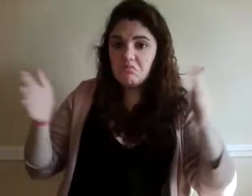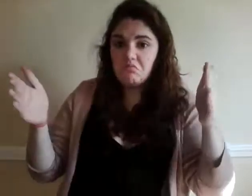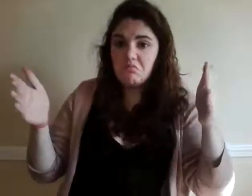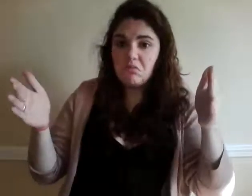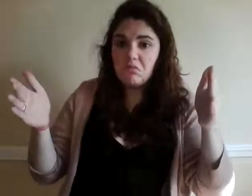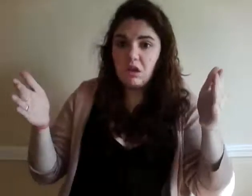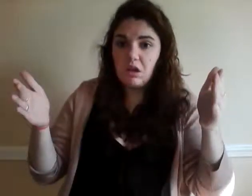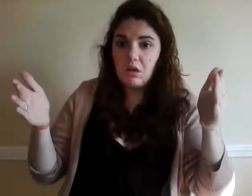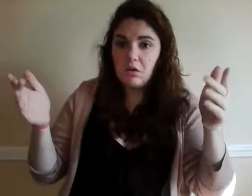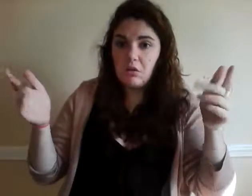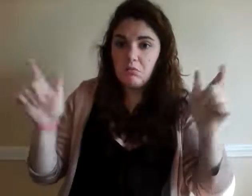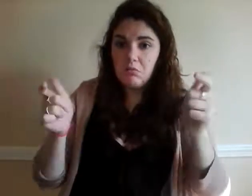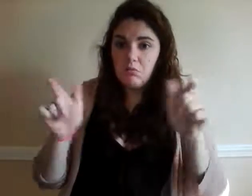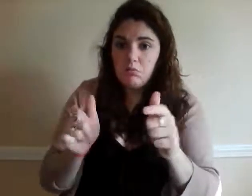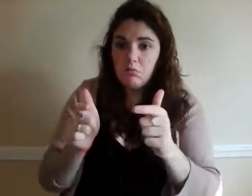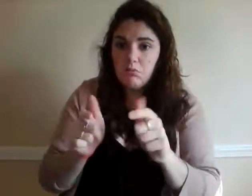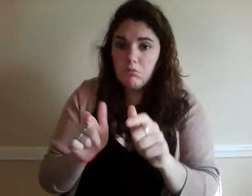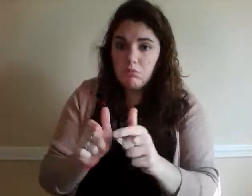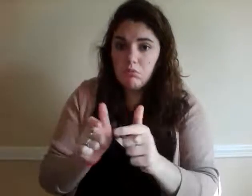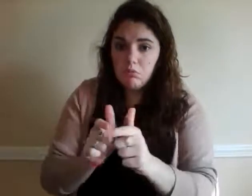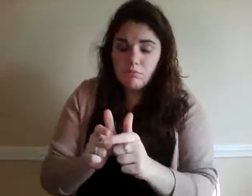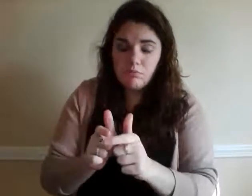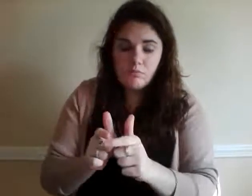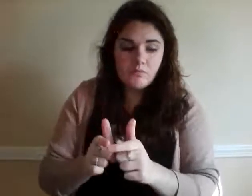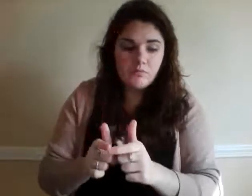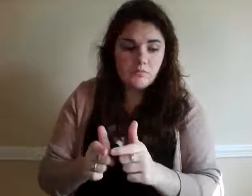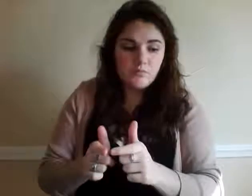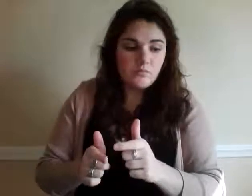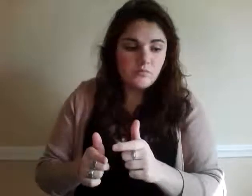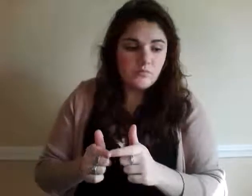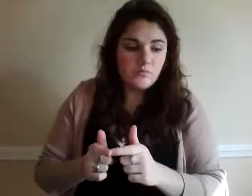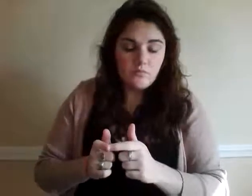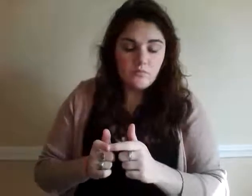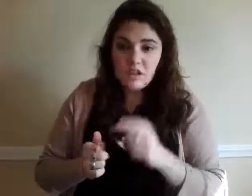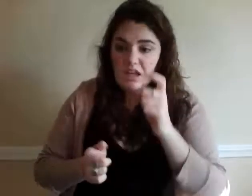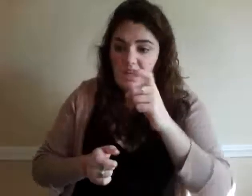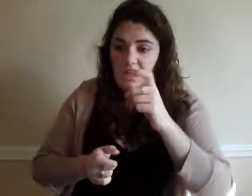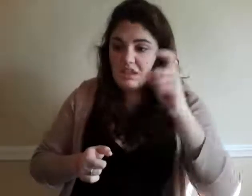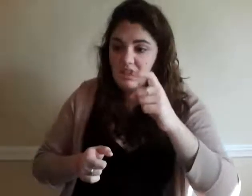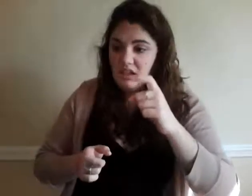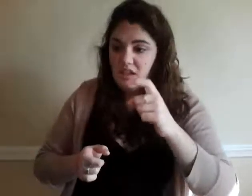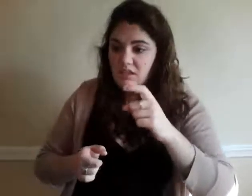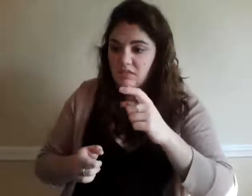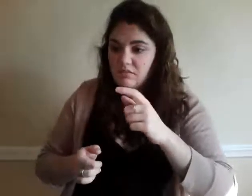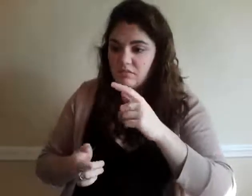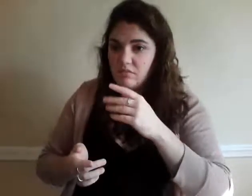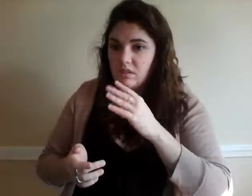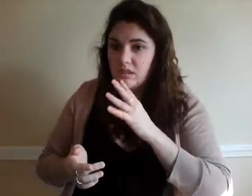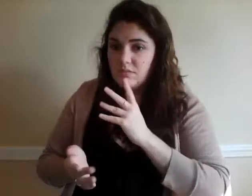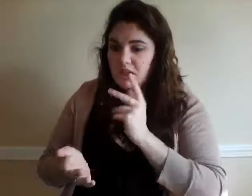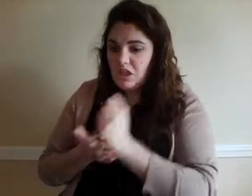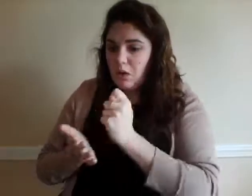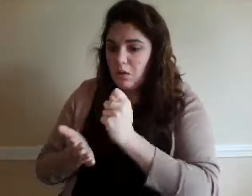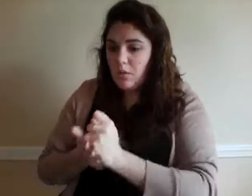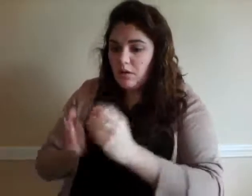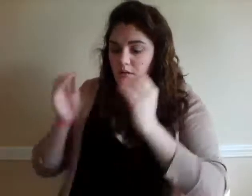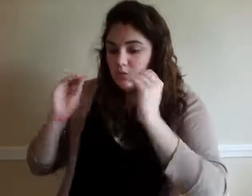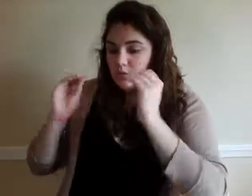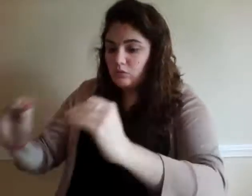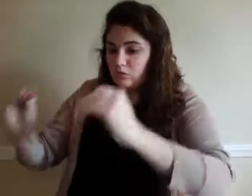his audiologist that supports the need for intensive speech therapy for you. We